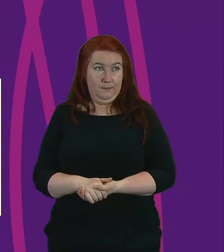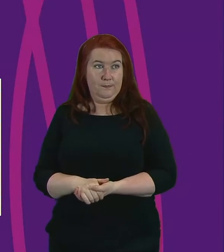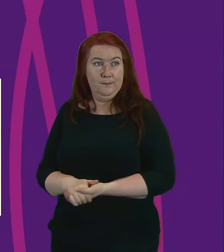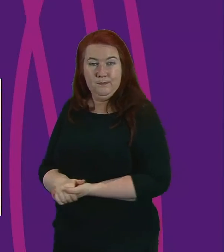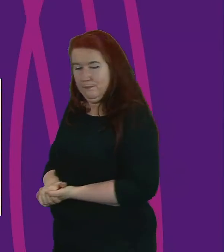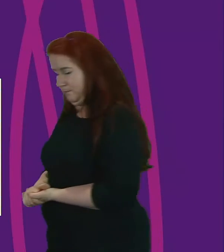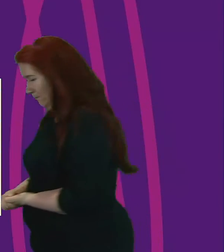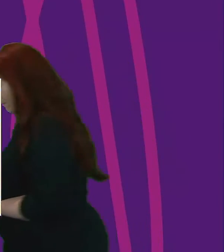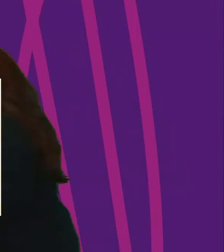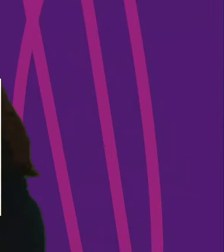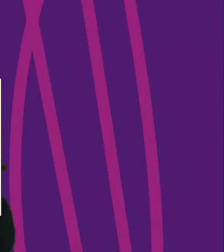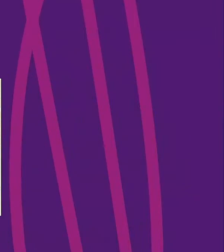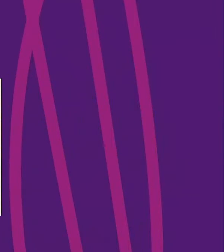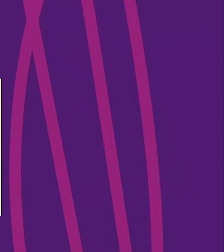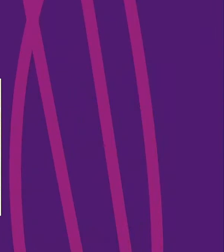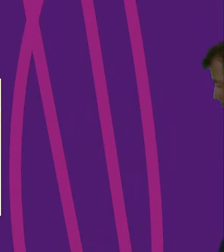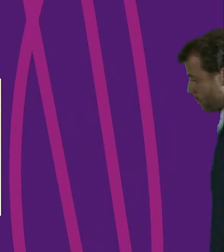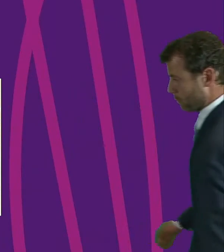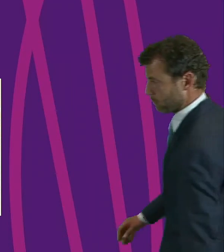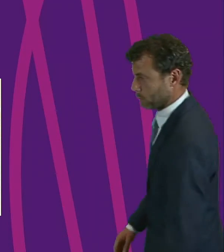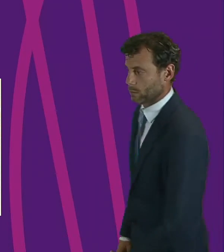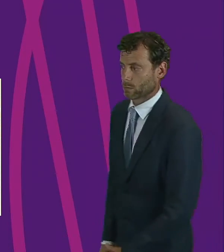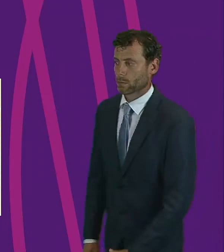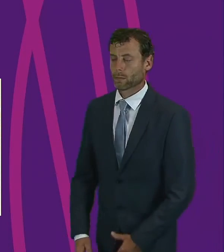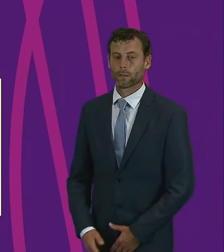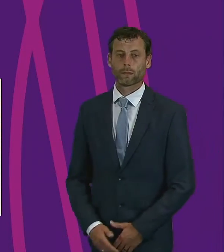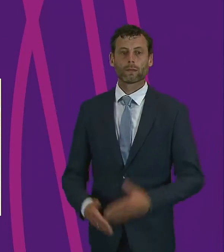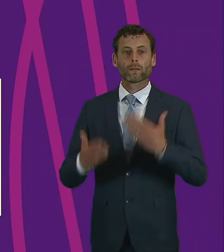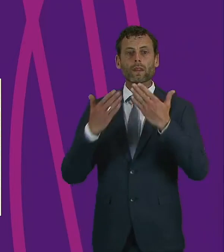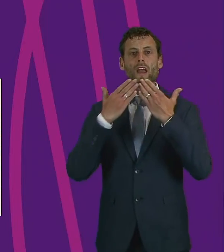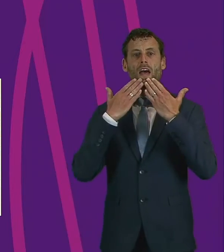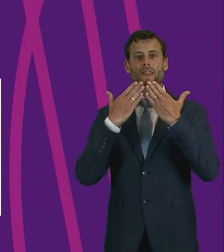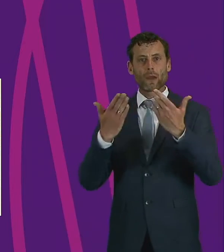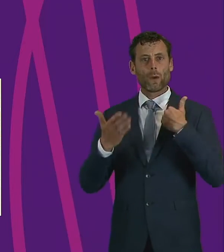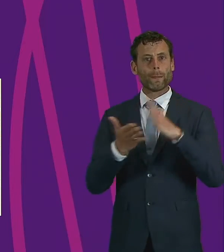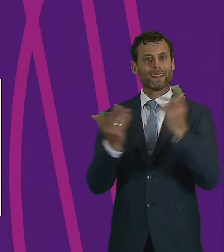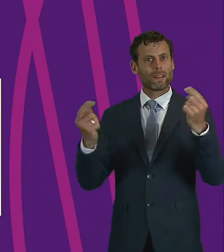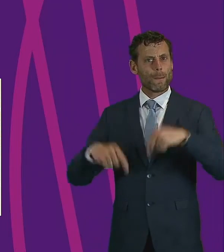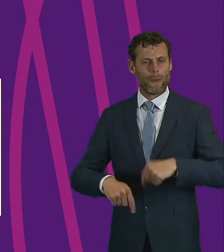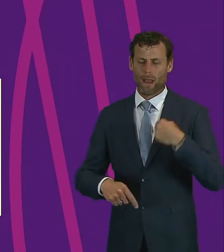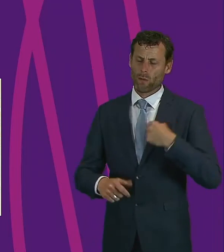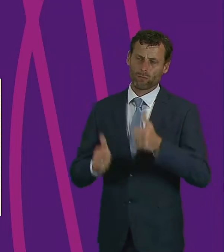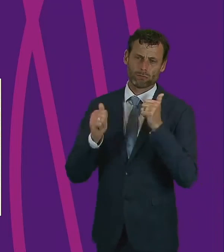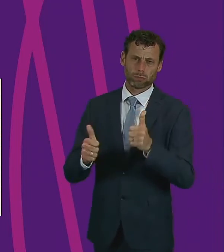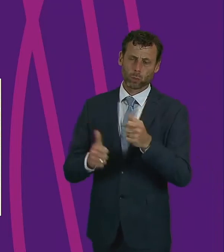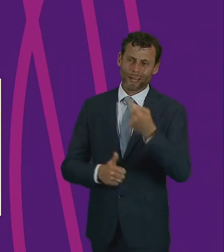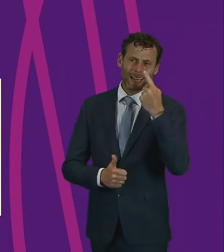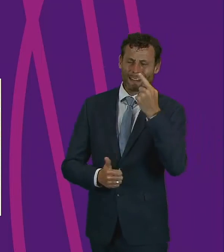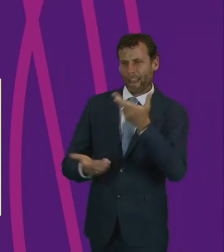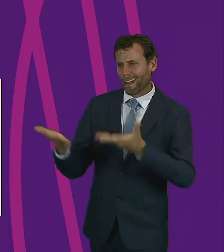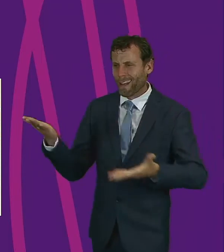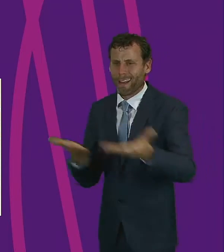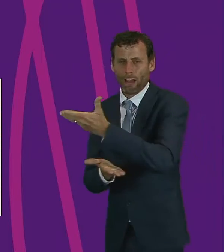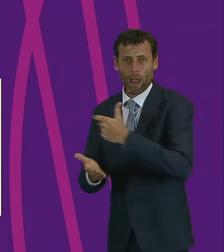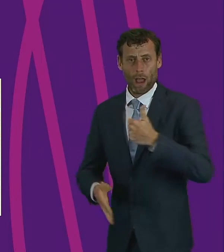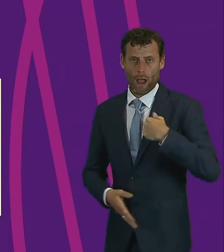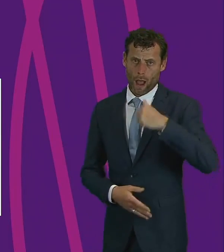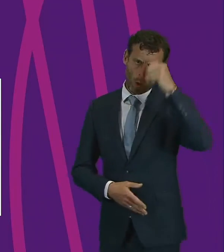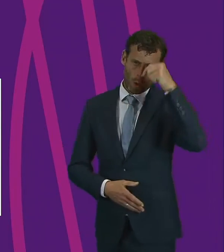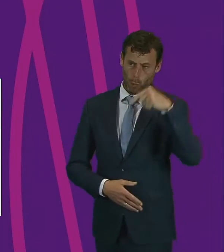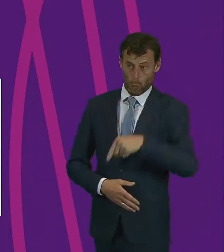you, Presiding Officer, and welcome back. I'm pleased that we're having this debate today, which I hope and I'm sure will be the first of